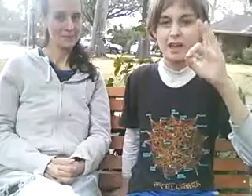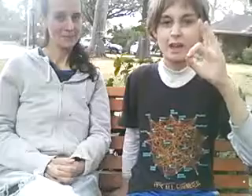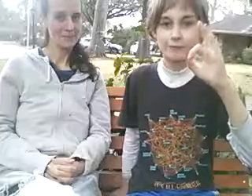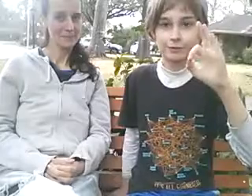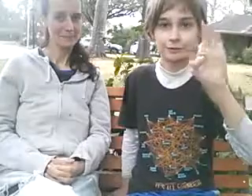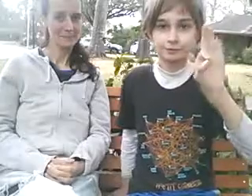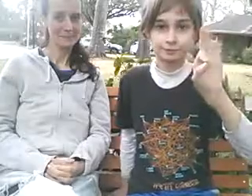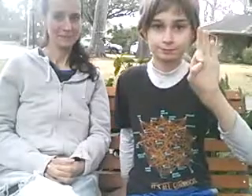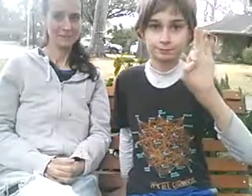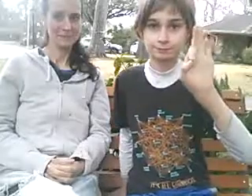F,